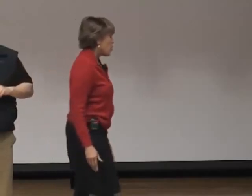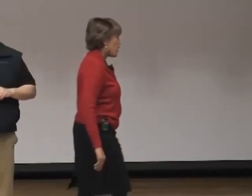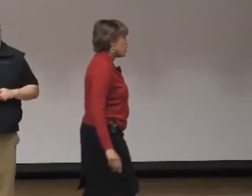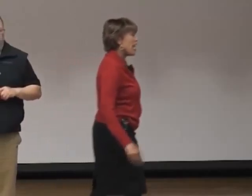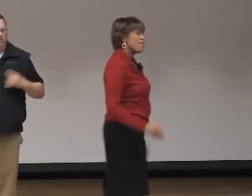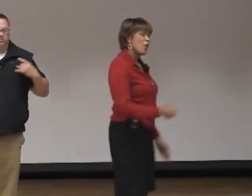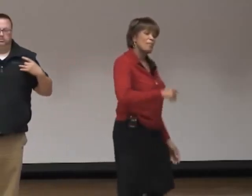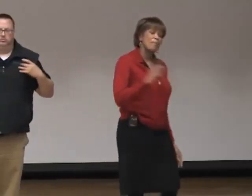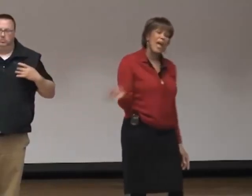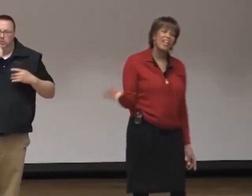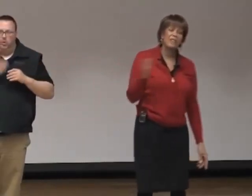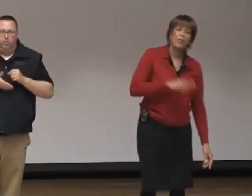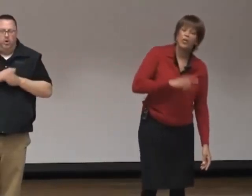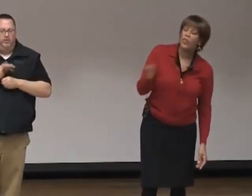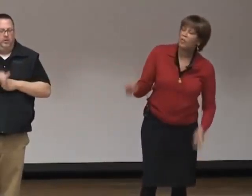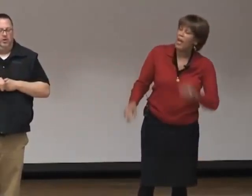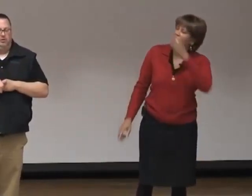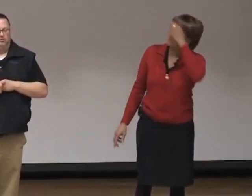So Peter and I